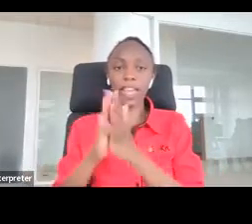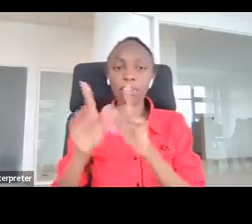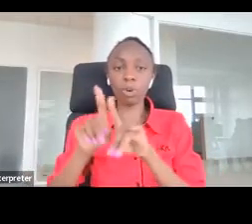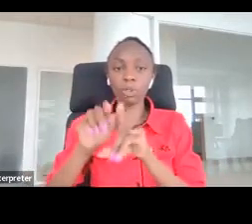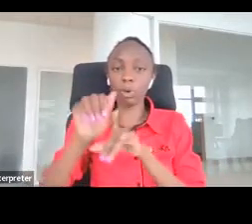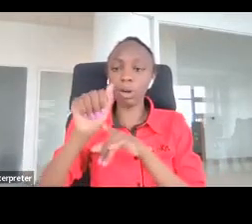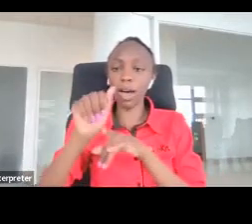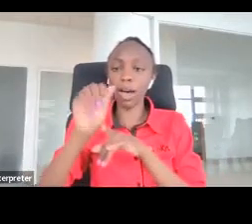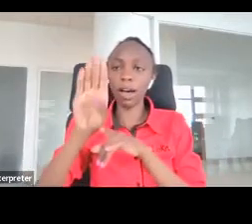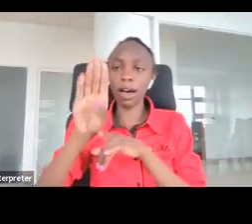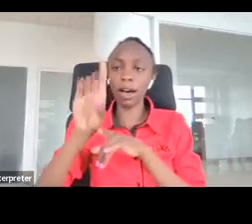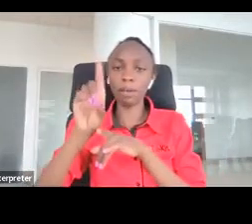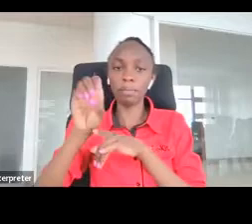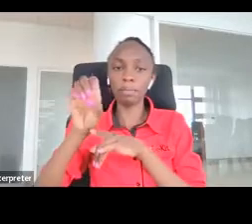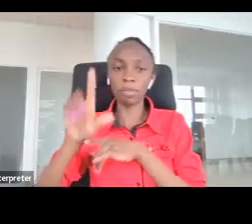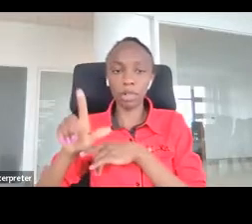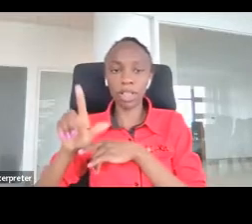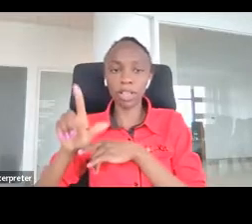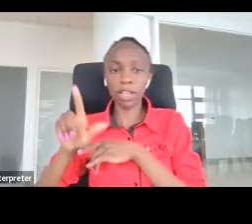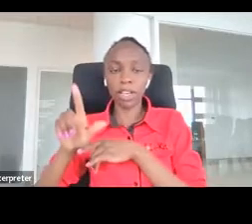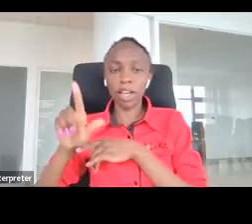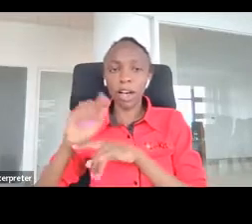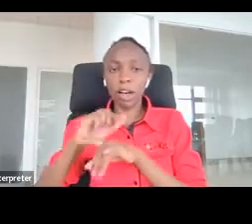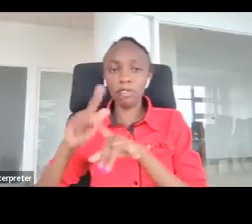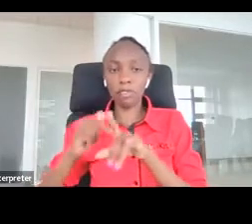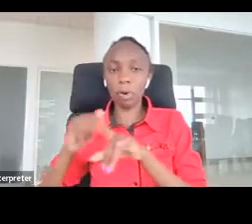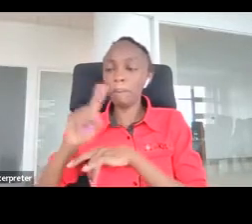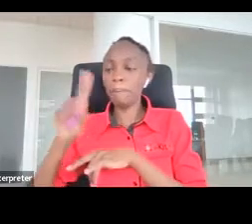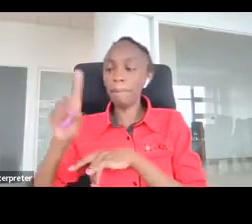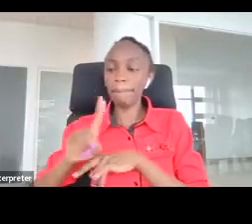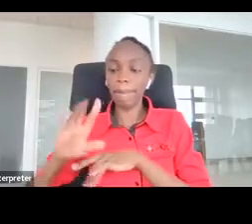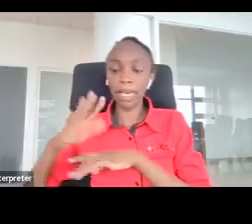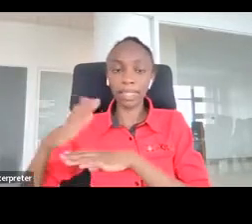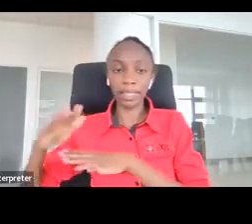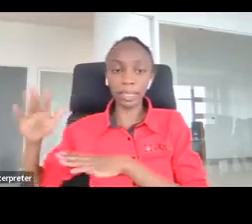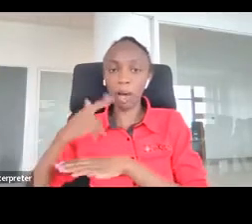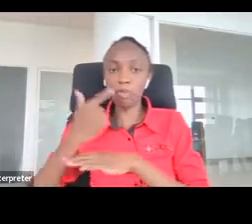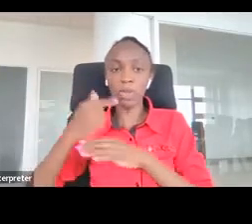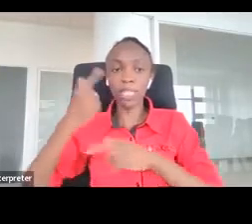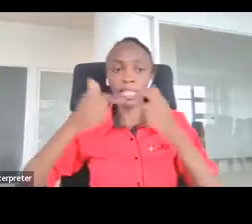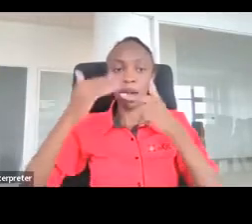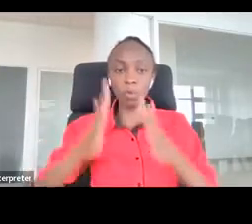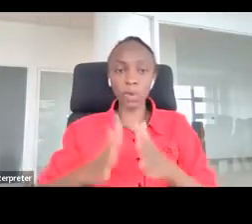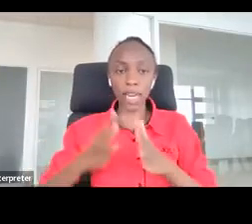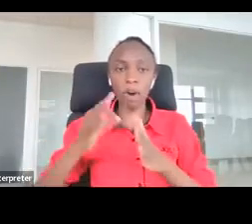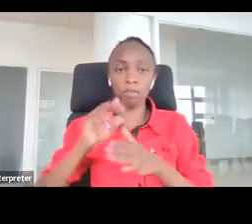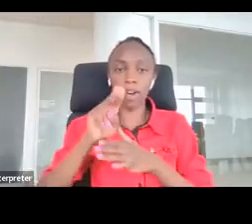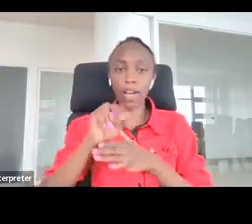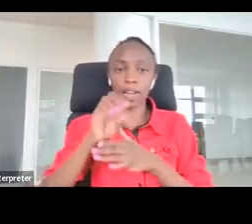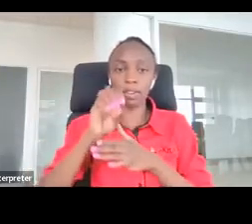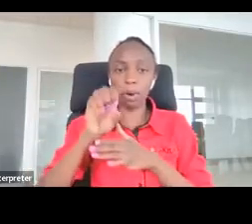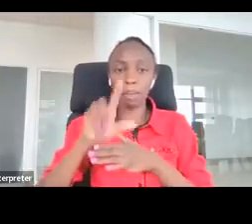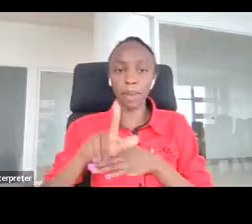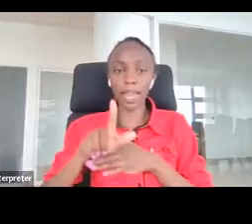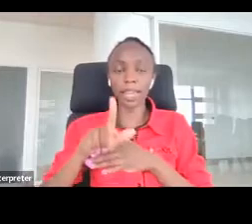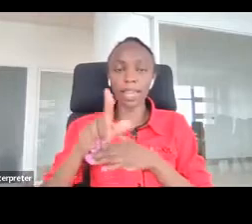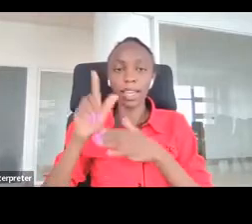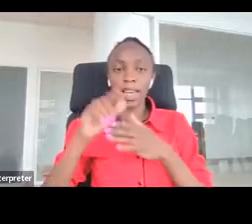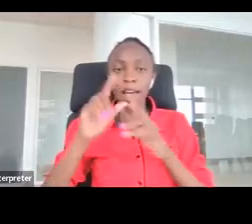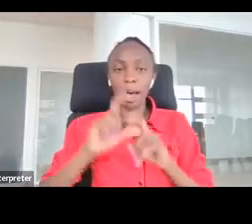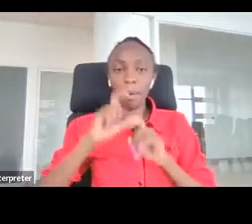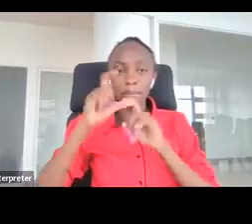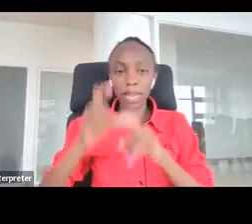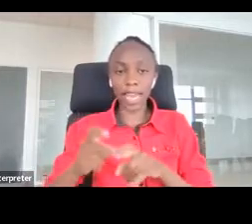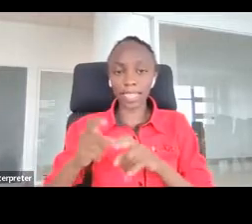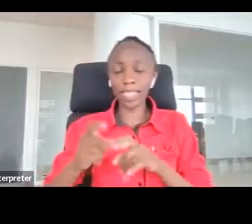Zanzibari Nobel laureate, the new Nobel laureate in literature from Zanzibar, he was scheduled to speak at 9:30. That was the beginning of